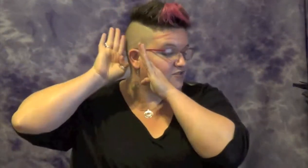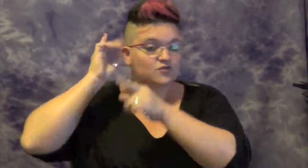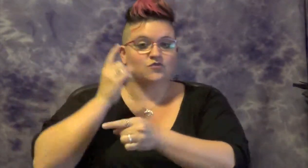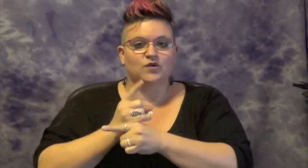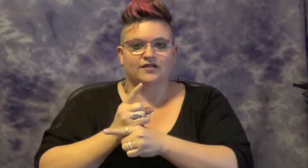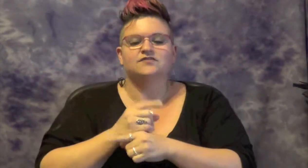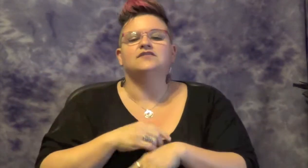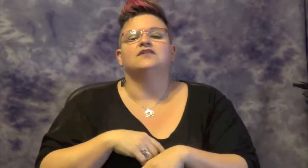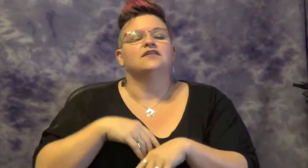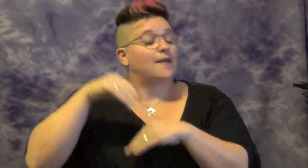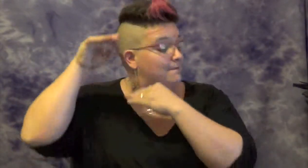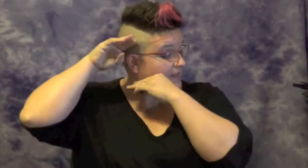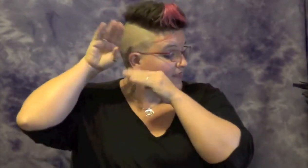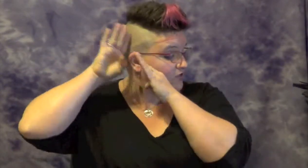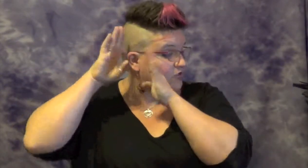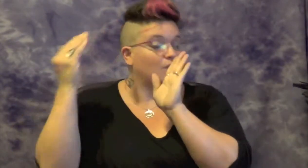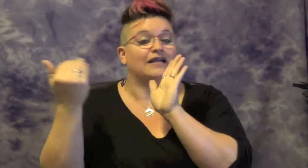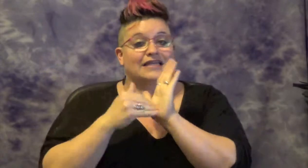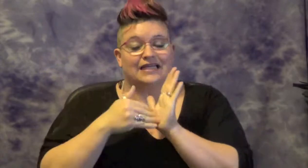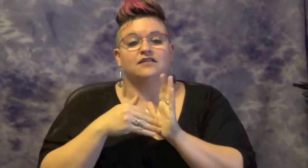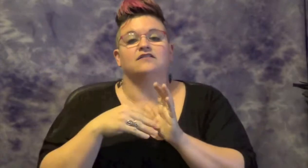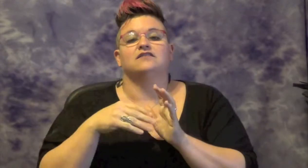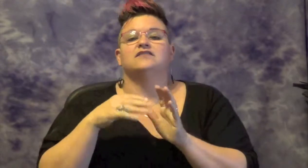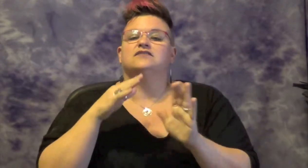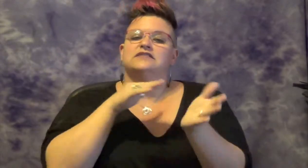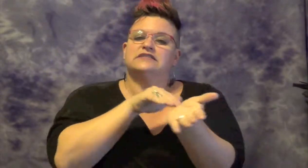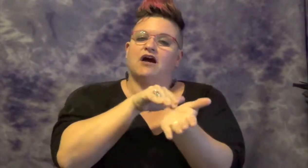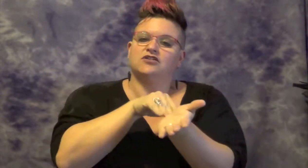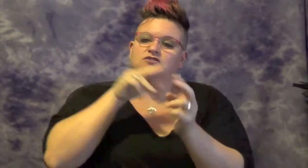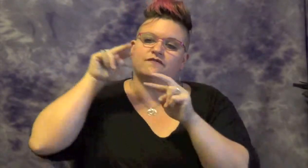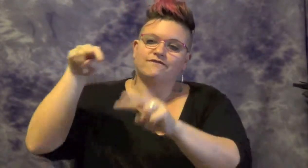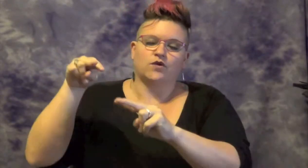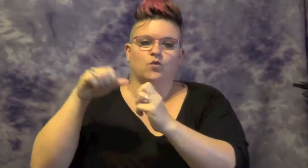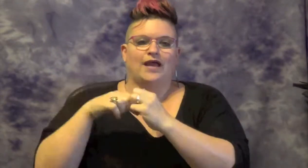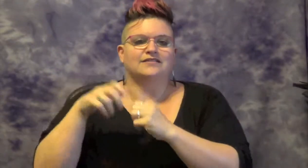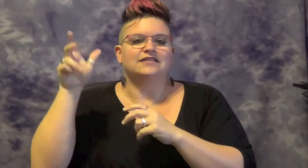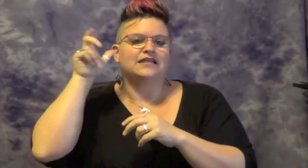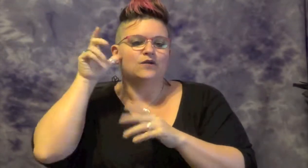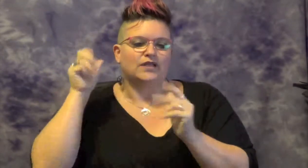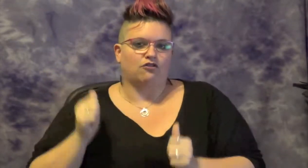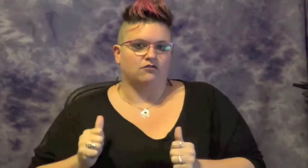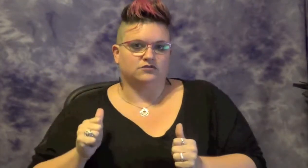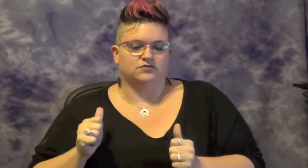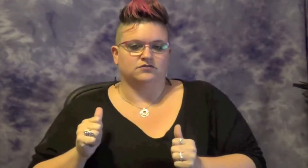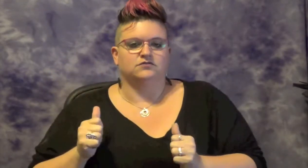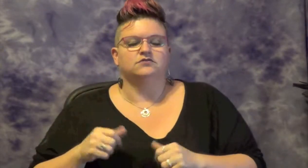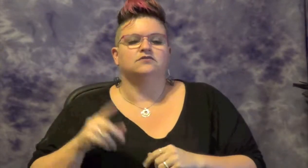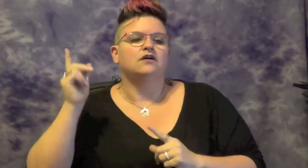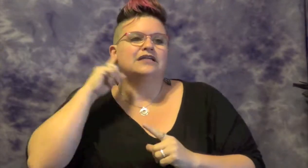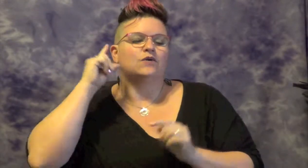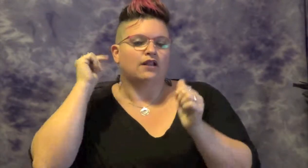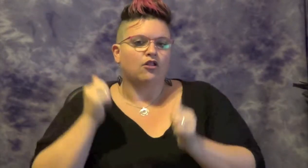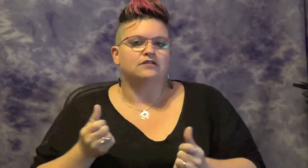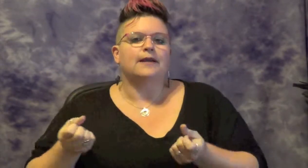Remember, when you think about the pathological view, that pathological view a lot of time is the medical